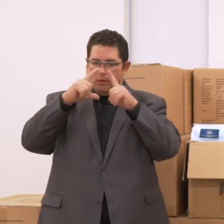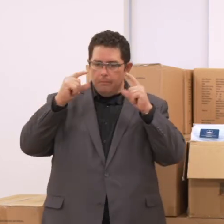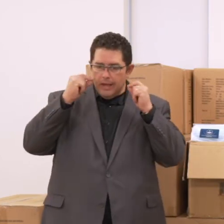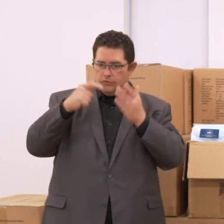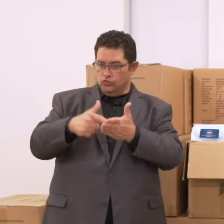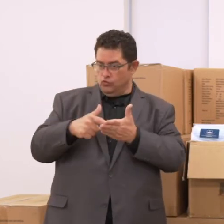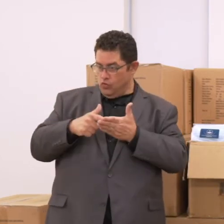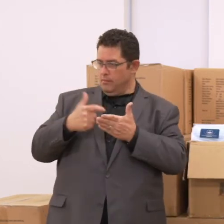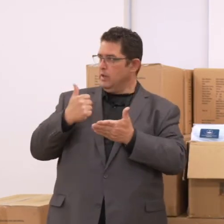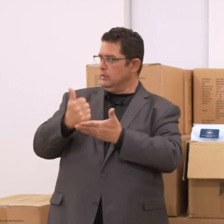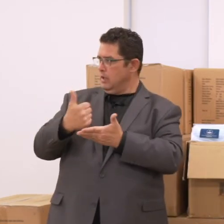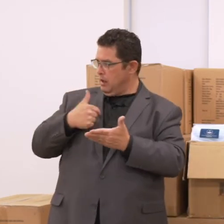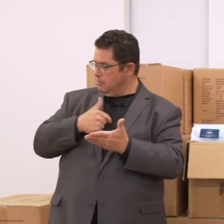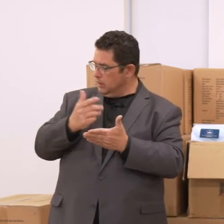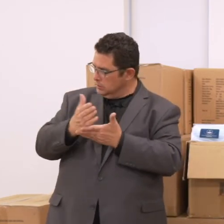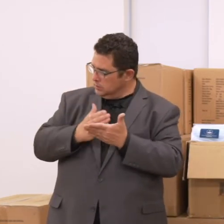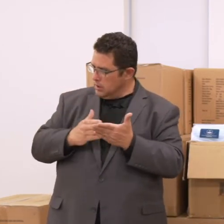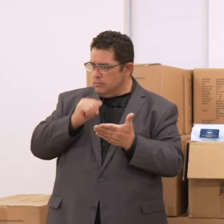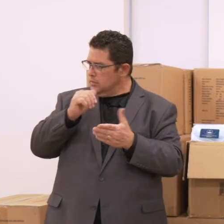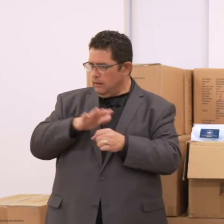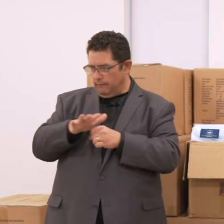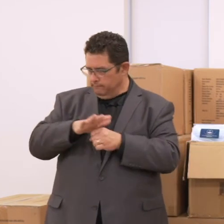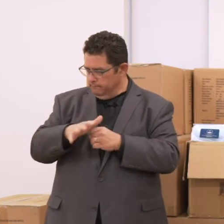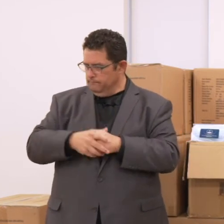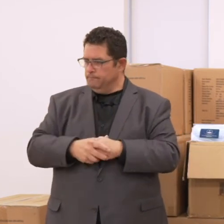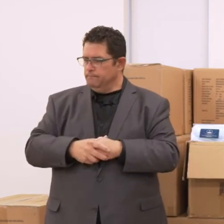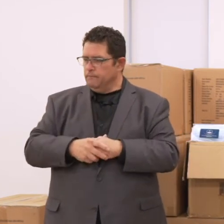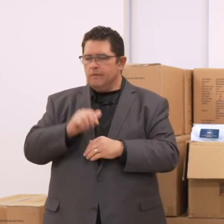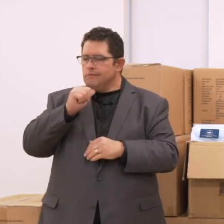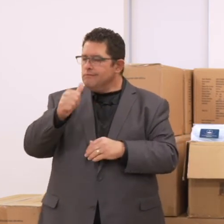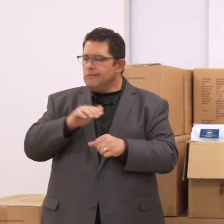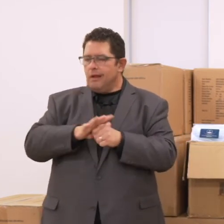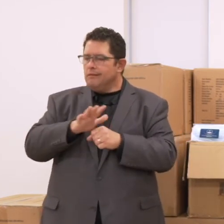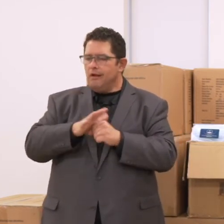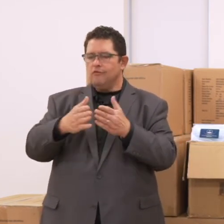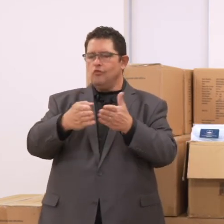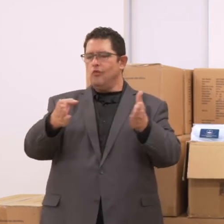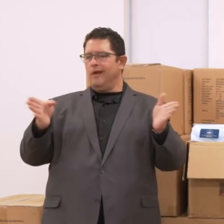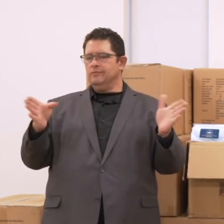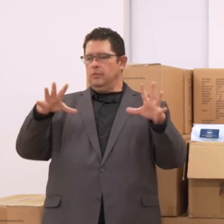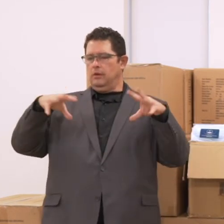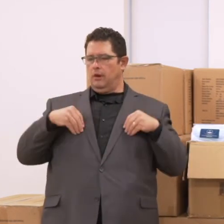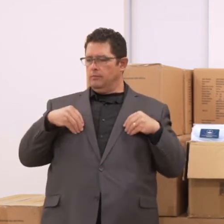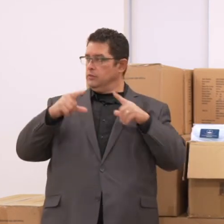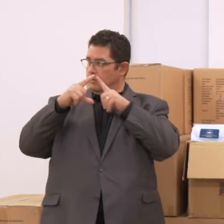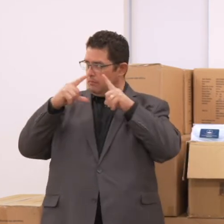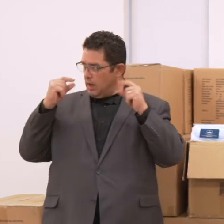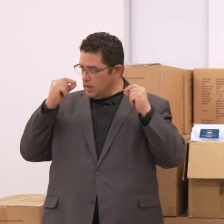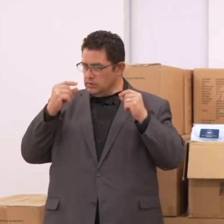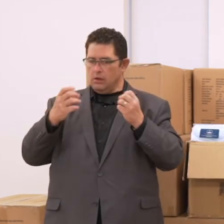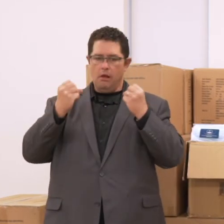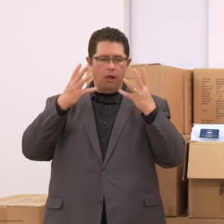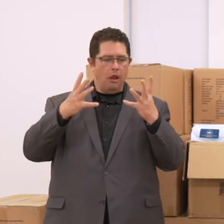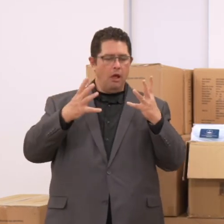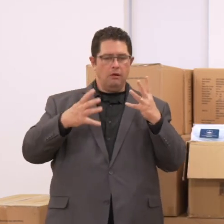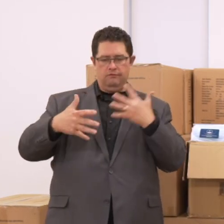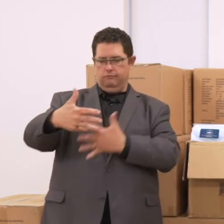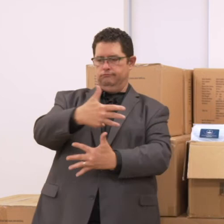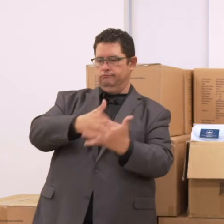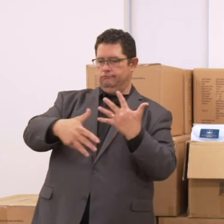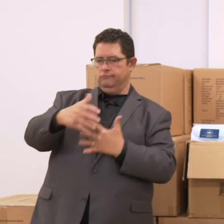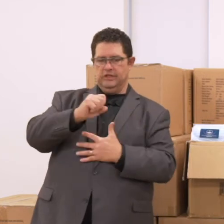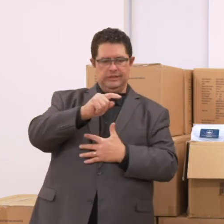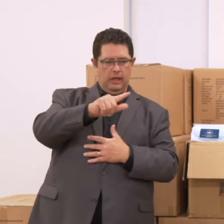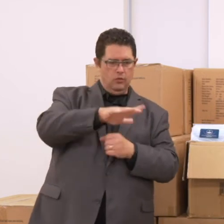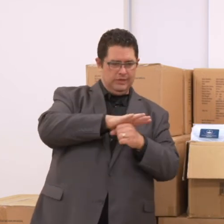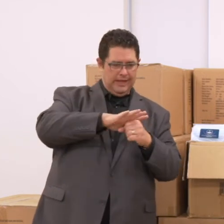helped us some, but not enough. We don't have enough widespread adoption of masking. We have a lot of intermingling of St. Louis County